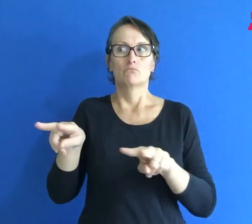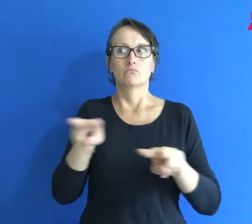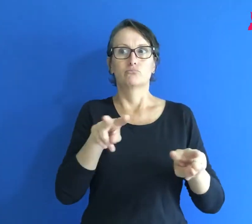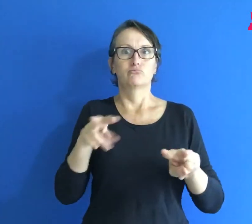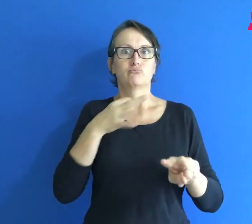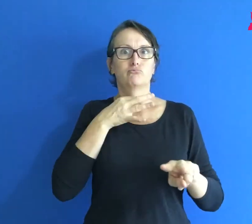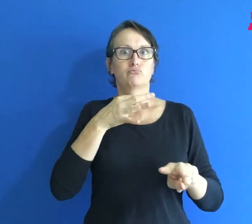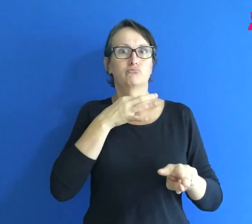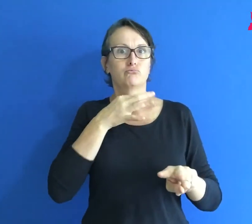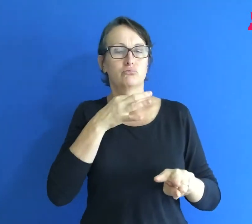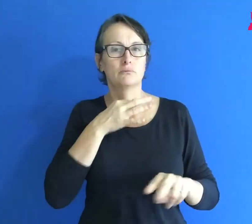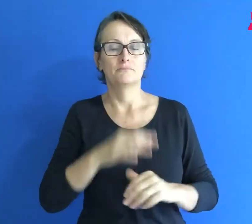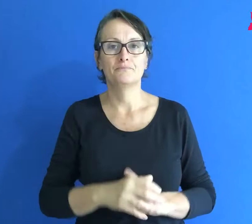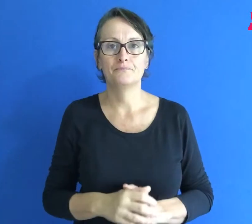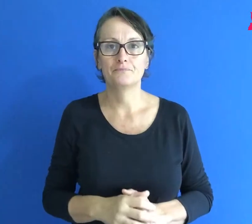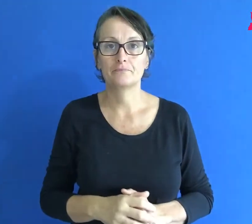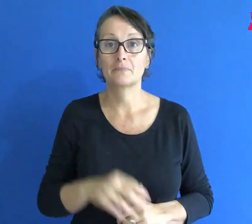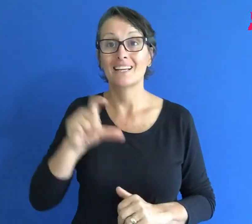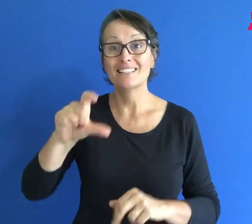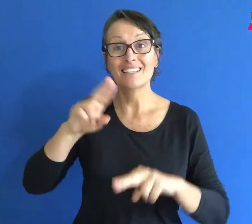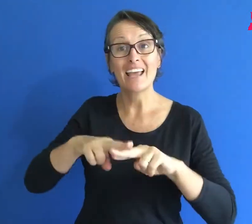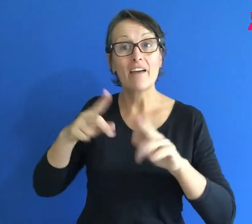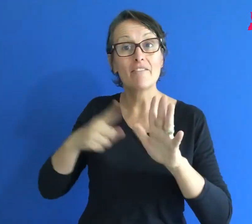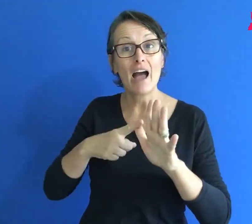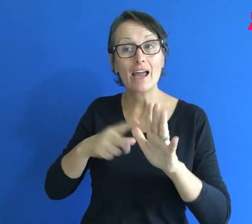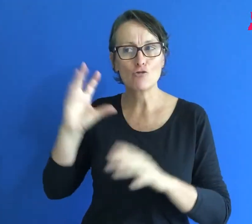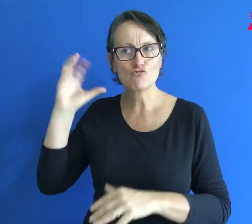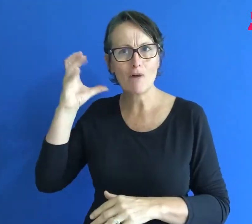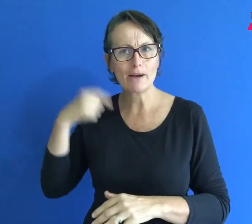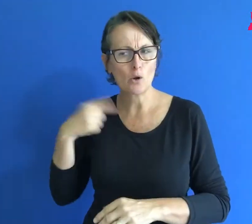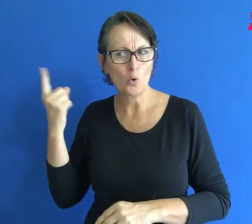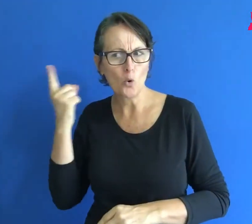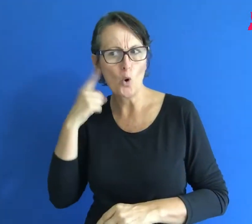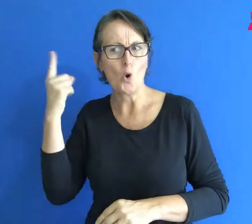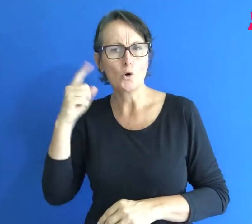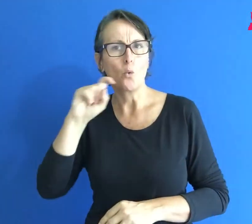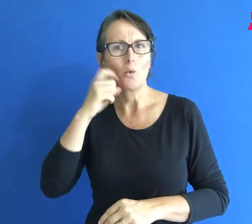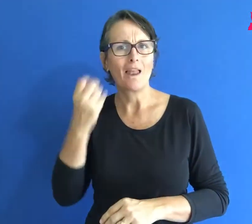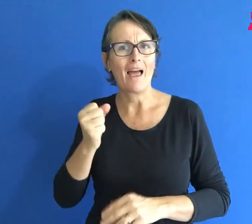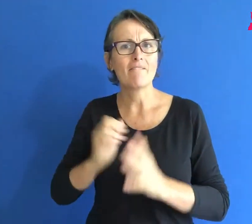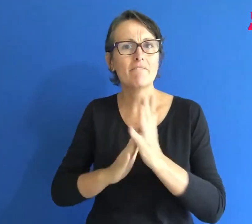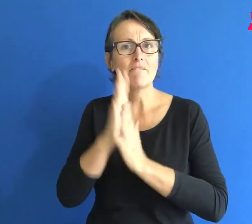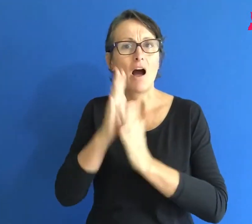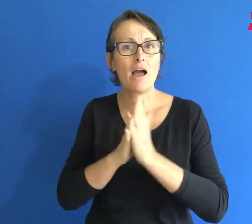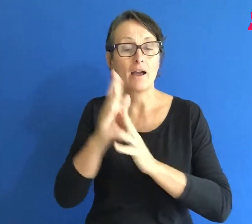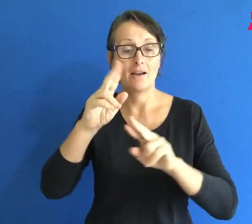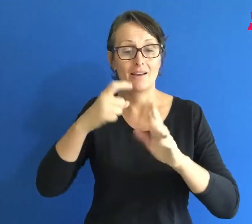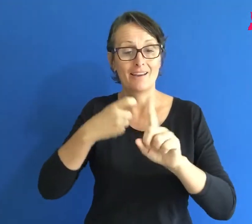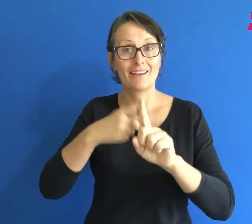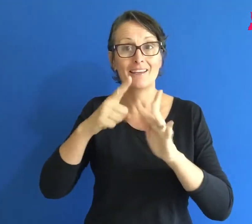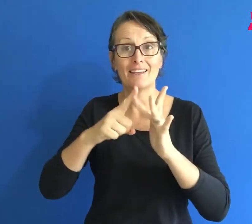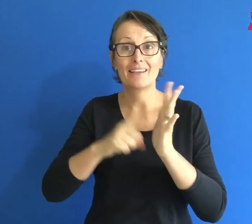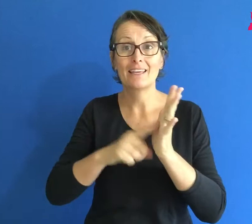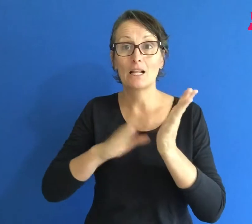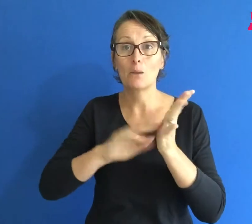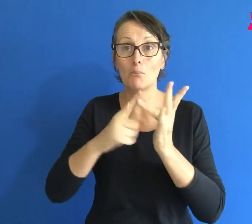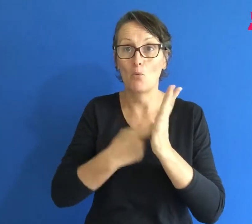CFA transmission radio, Cliff learnt that there was a fire breaking out at Kilmore, which was between his home and his work. As planned, he